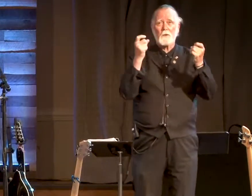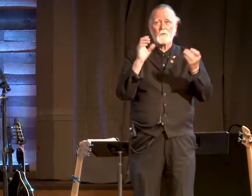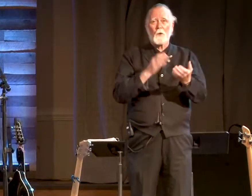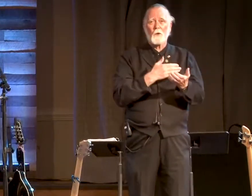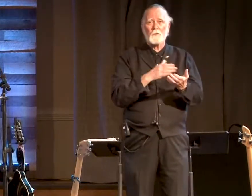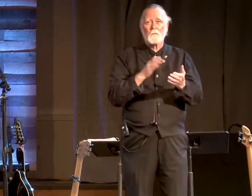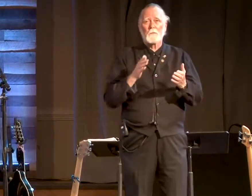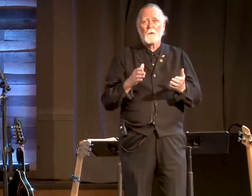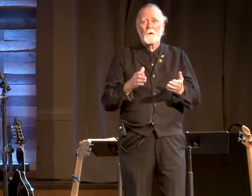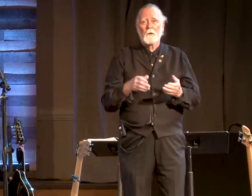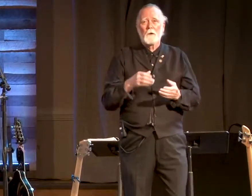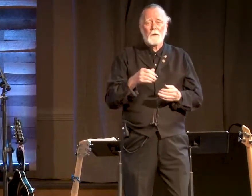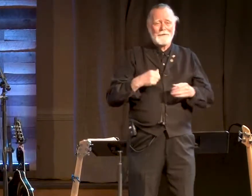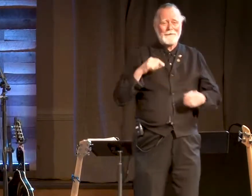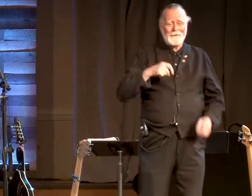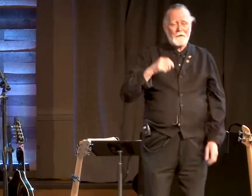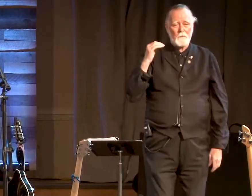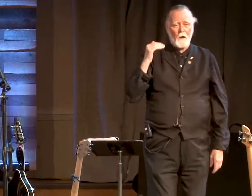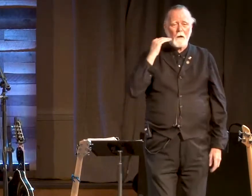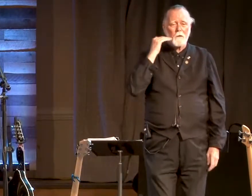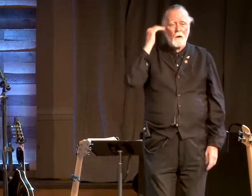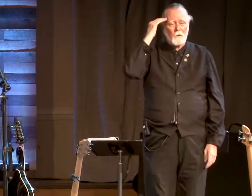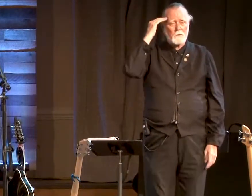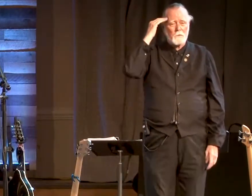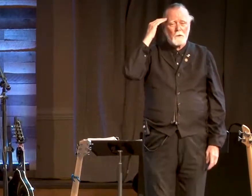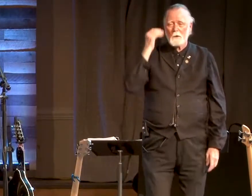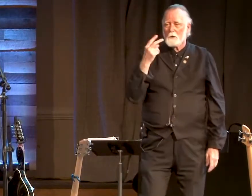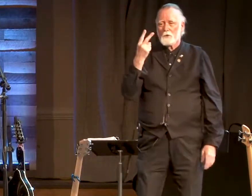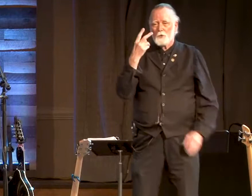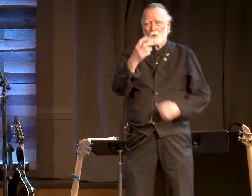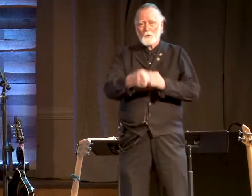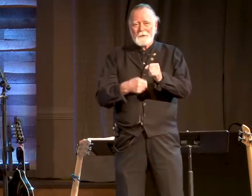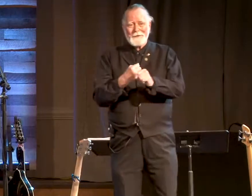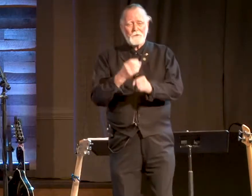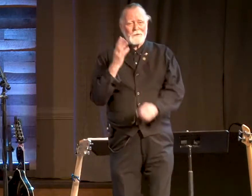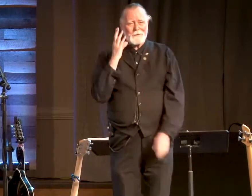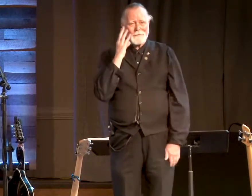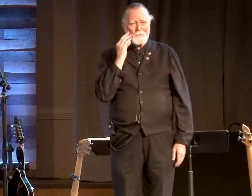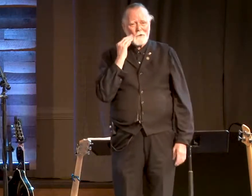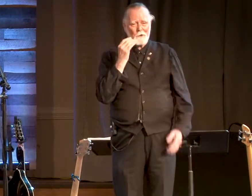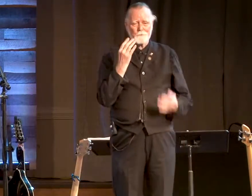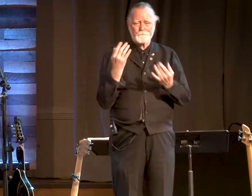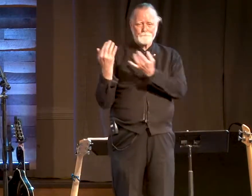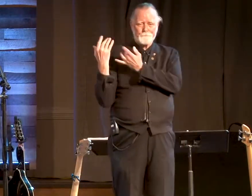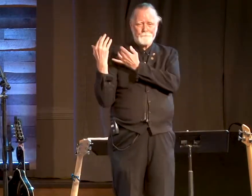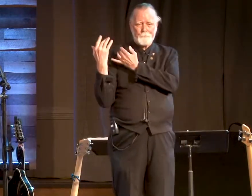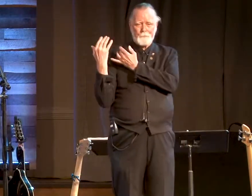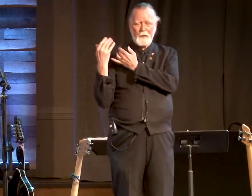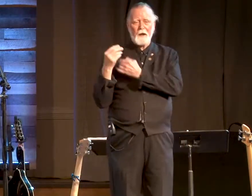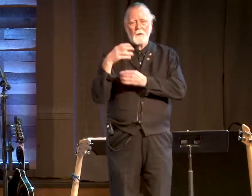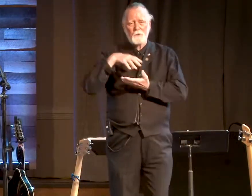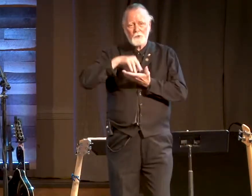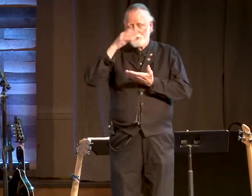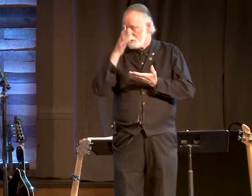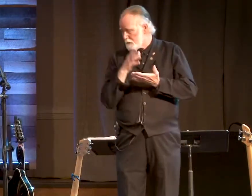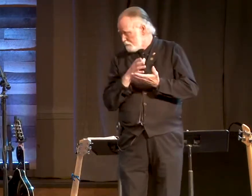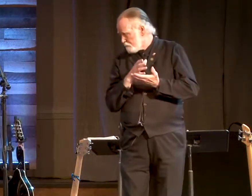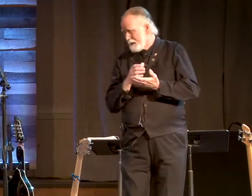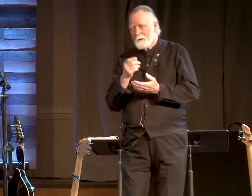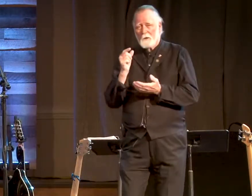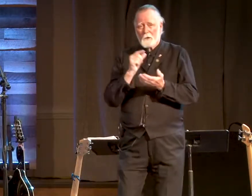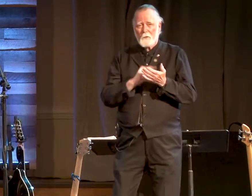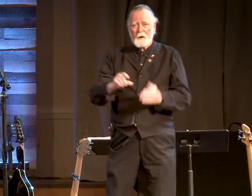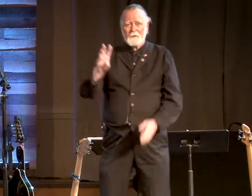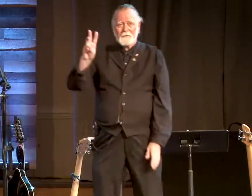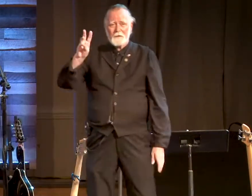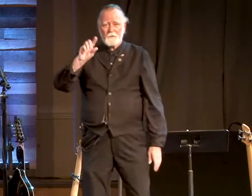Orchestra seeks both adults with at least 2 years of playing experience and students, grades 6